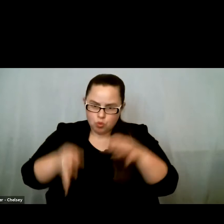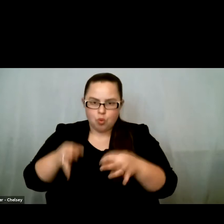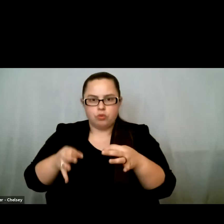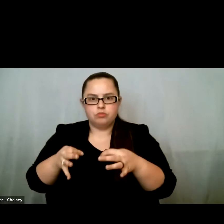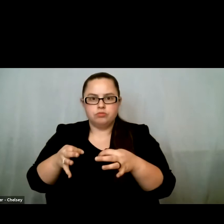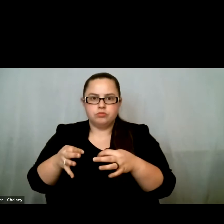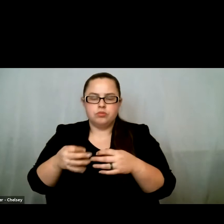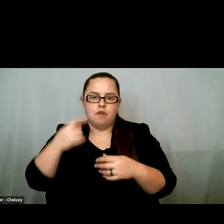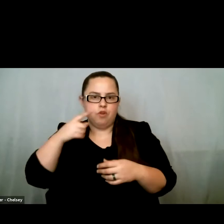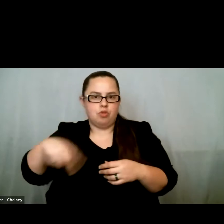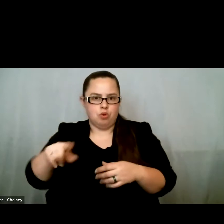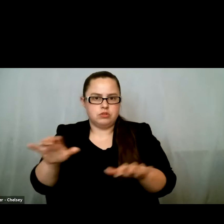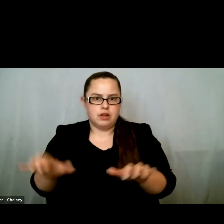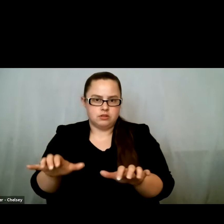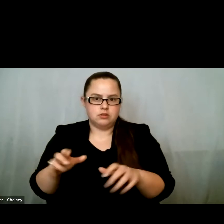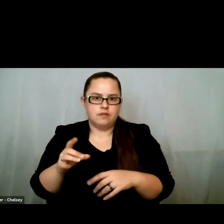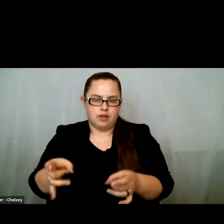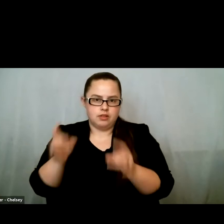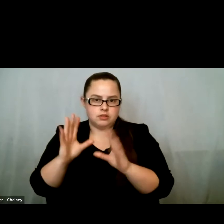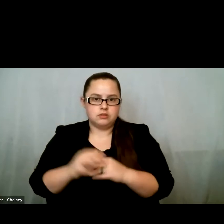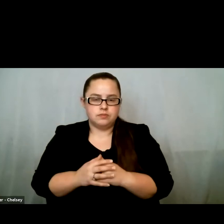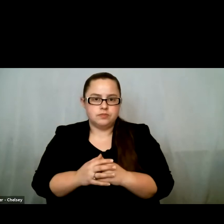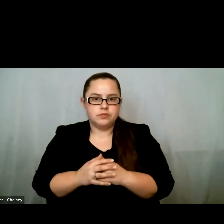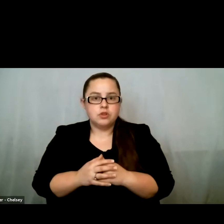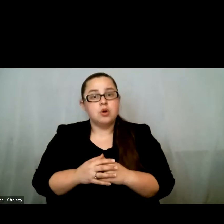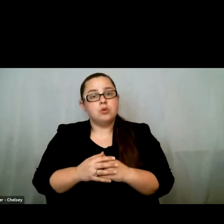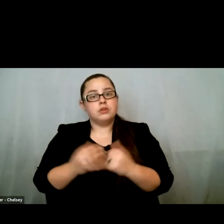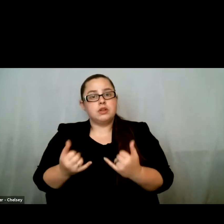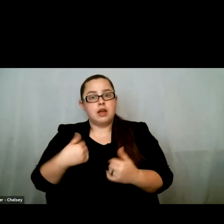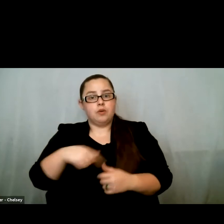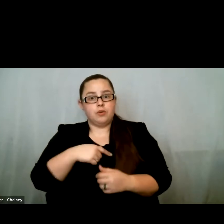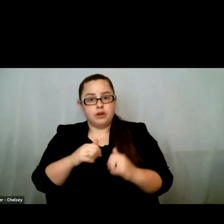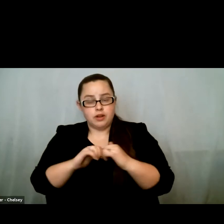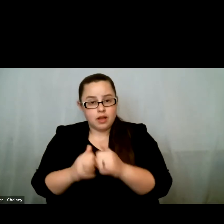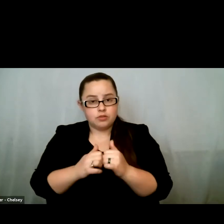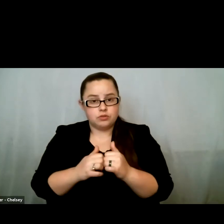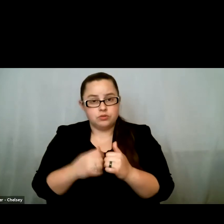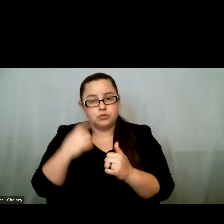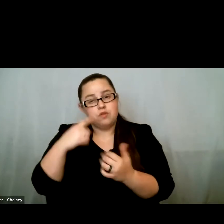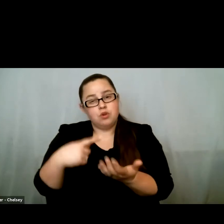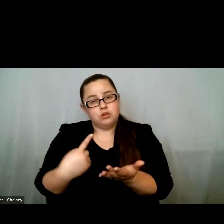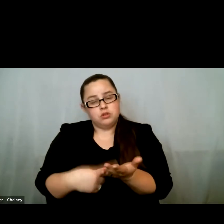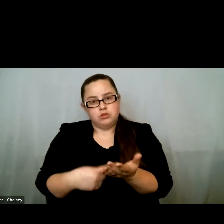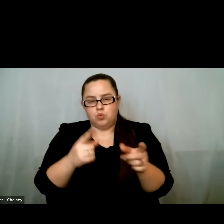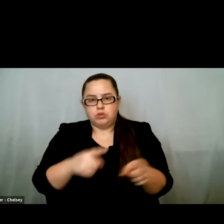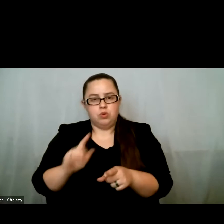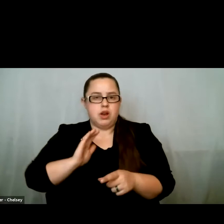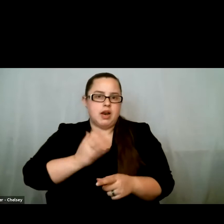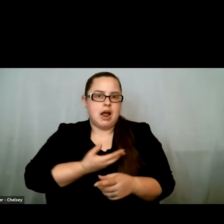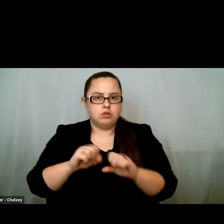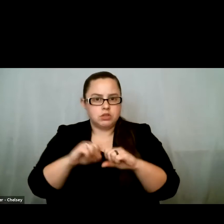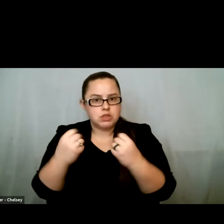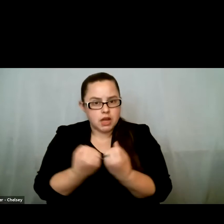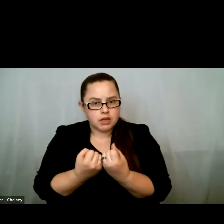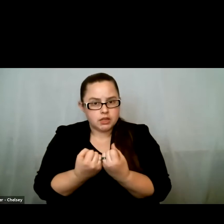So we come today together to talk about what is going on in our society and make